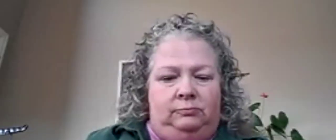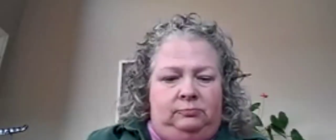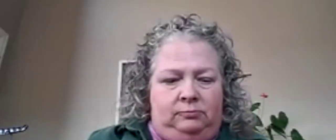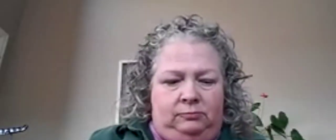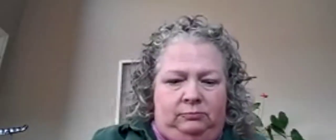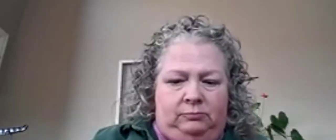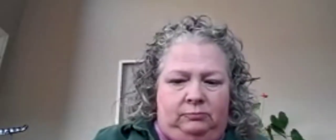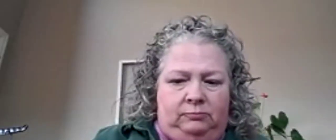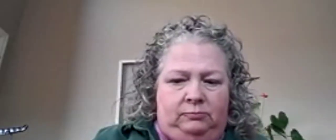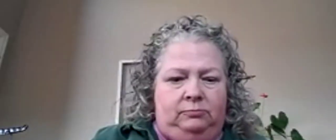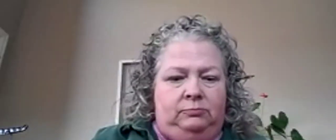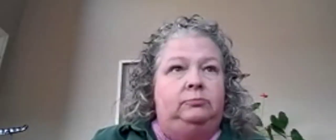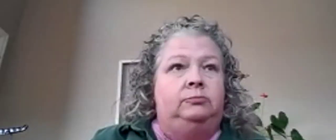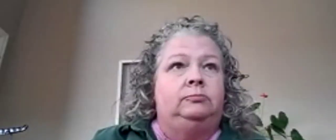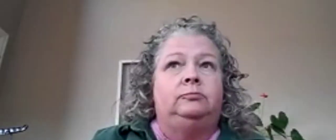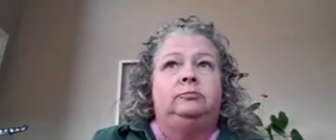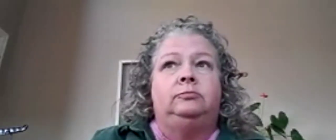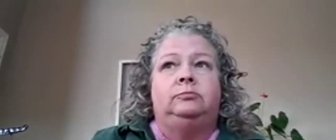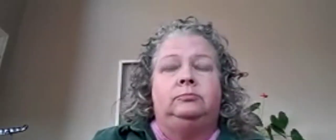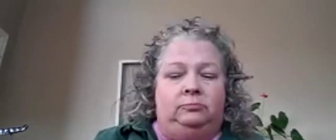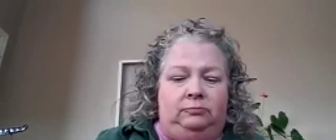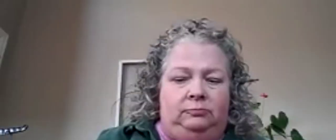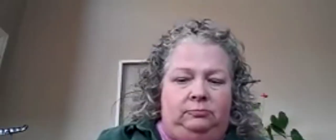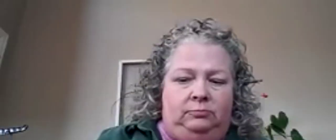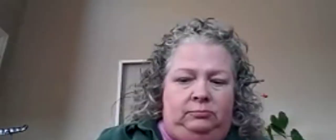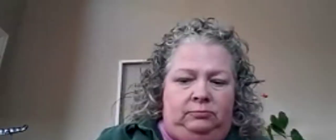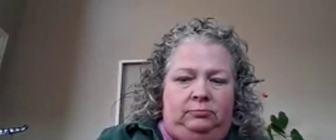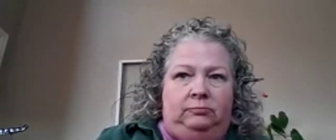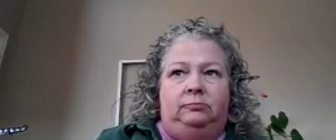Okay. I will go ahead and call the meeting to order at 4:02.